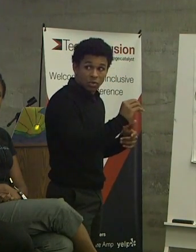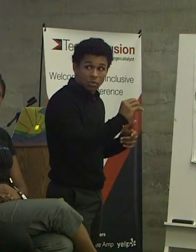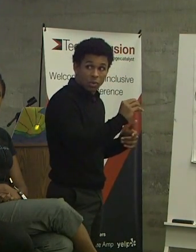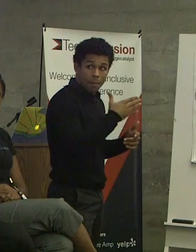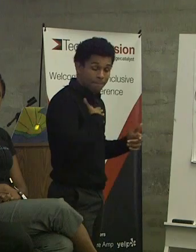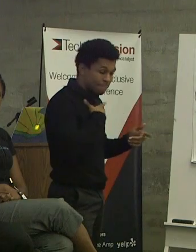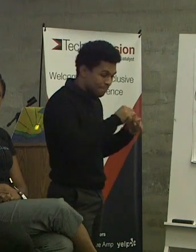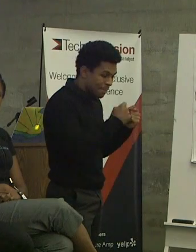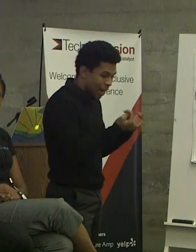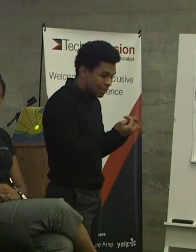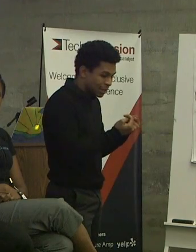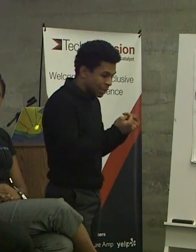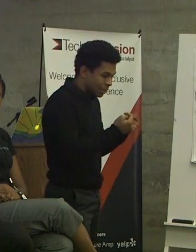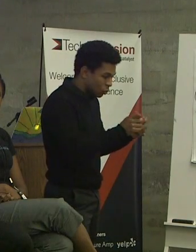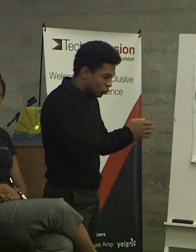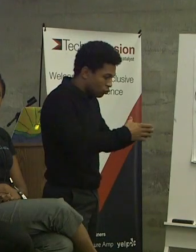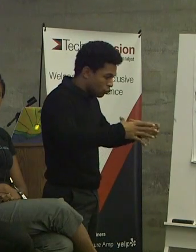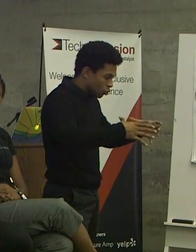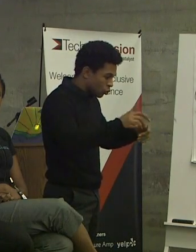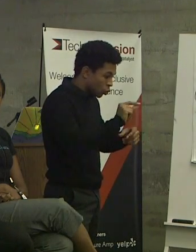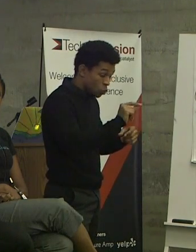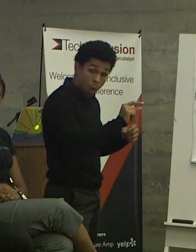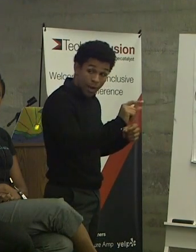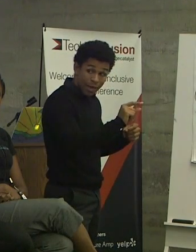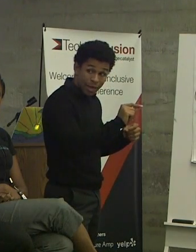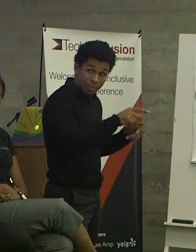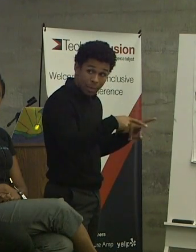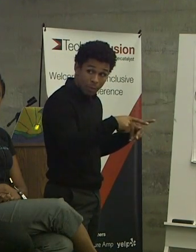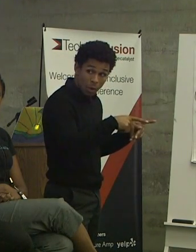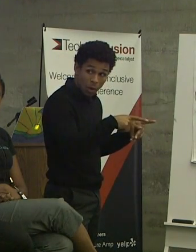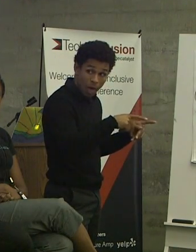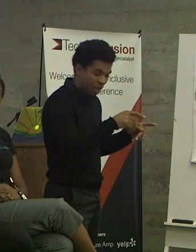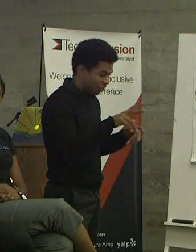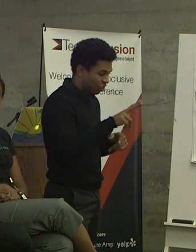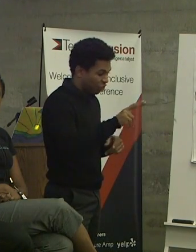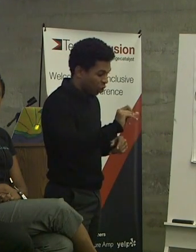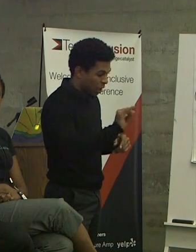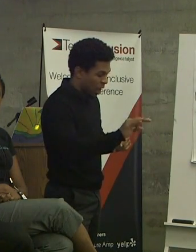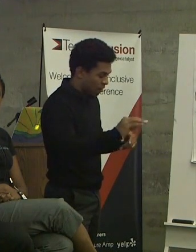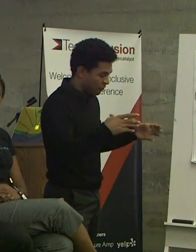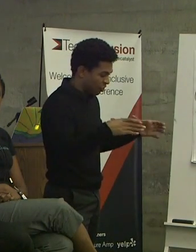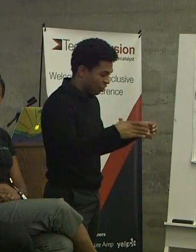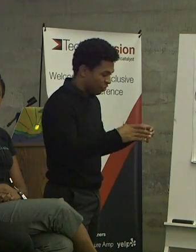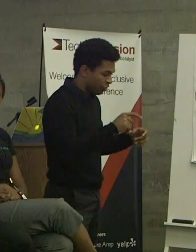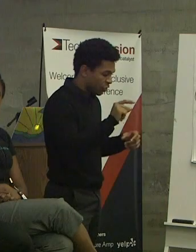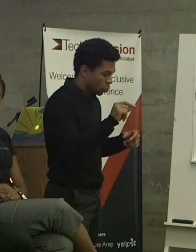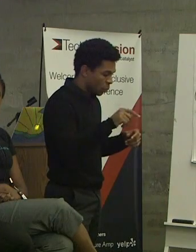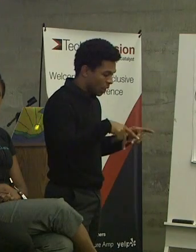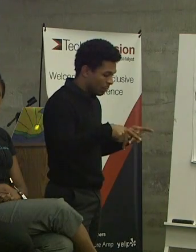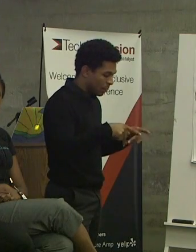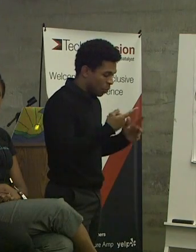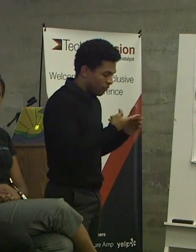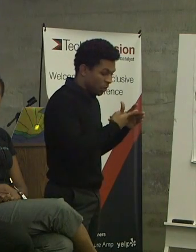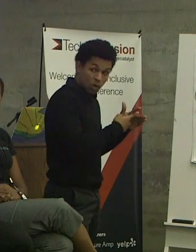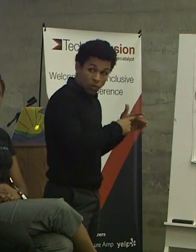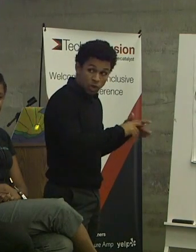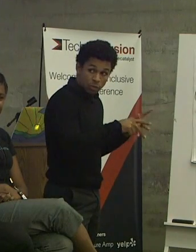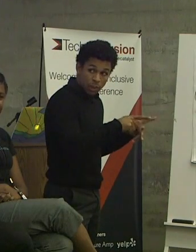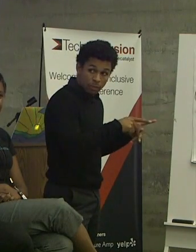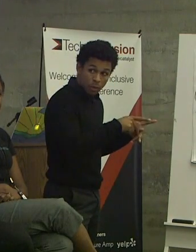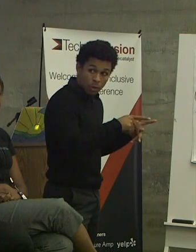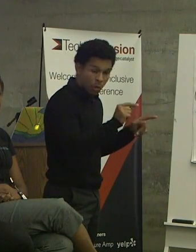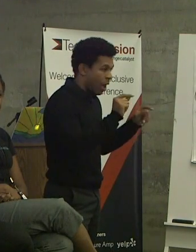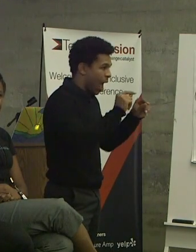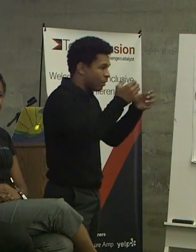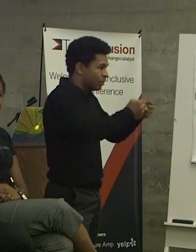my team grew to 20, and like by the time I left, 30 of those 20 people that had originally hired were like in